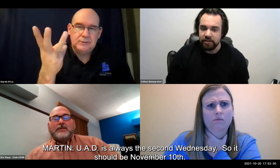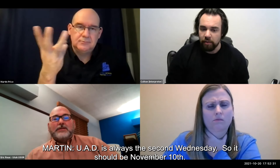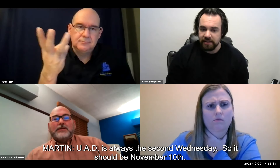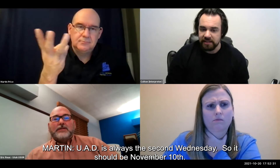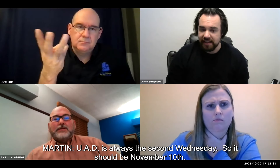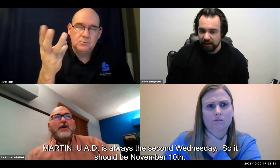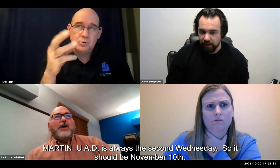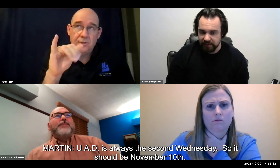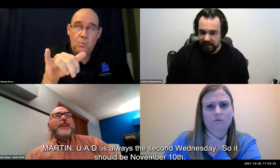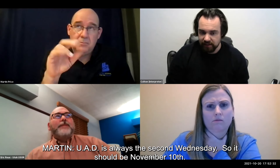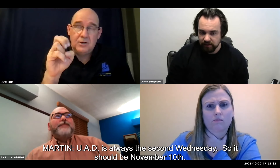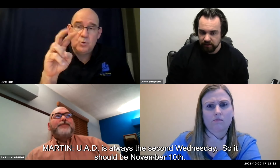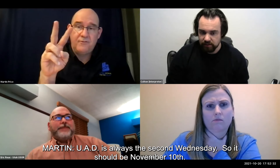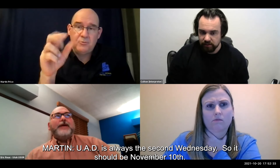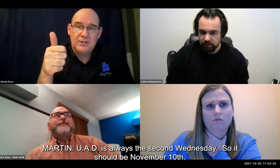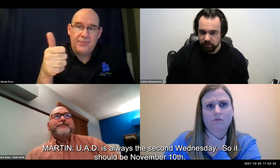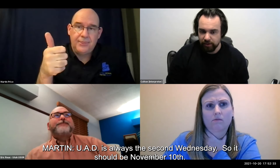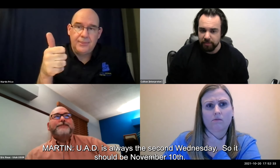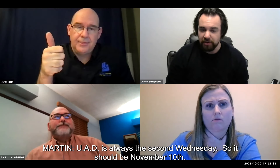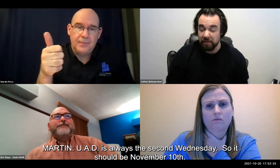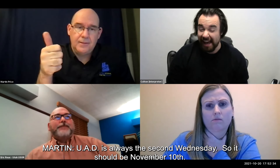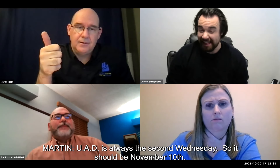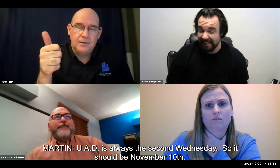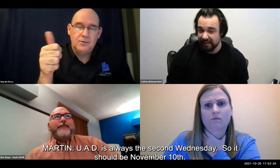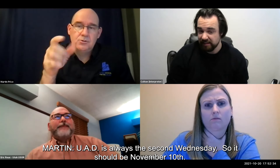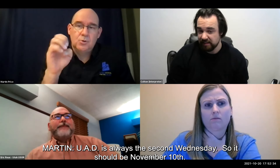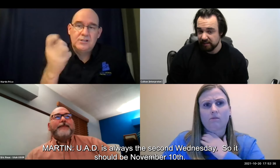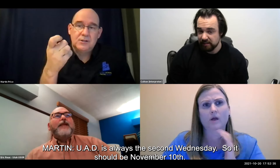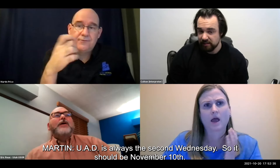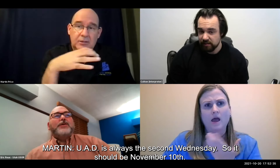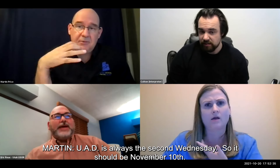UAD is always the second Wednesday. Yeah. So it should be November 10th.